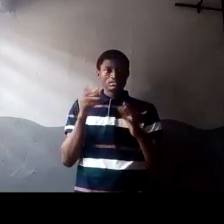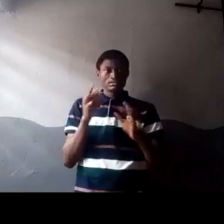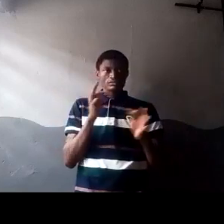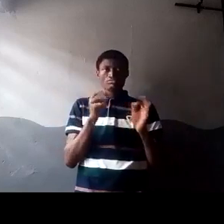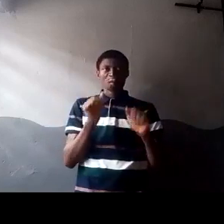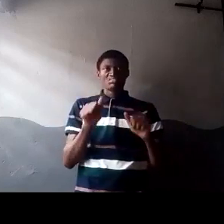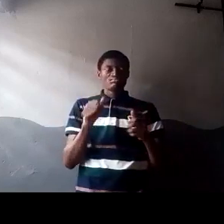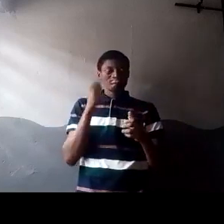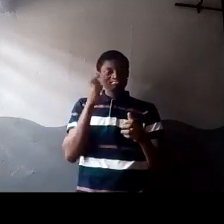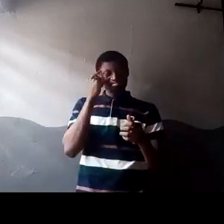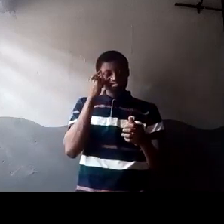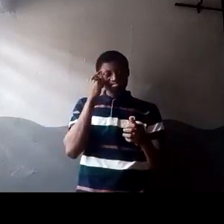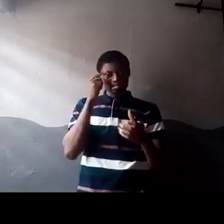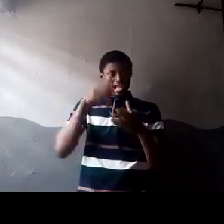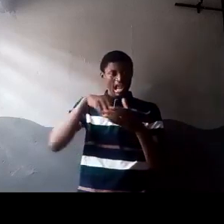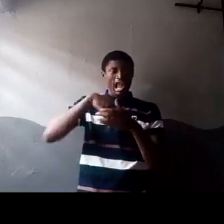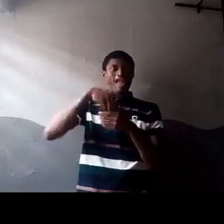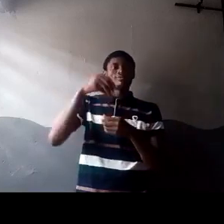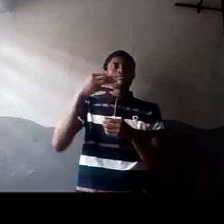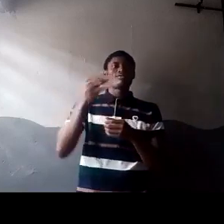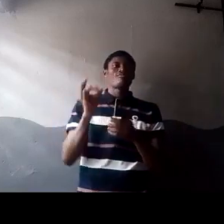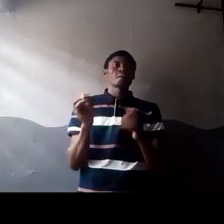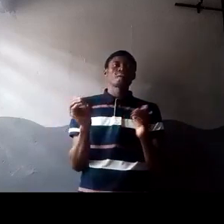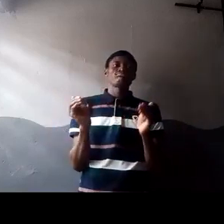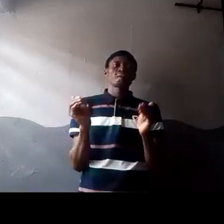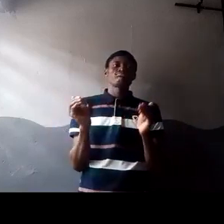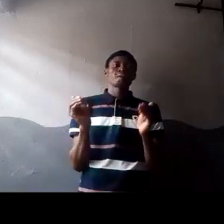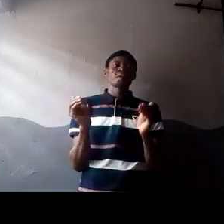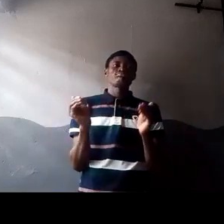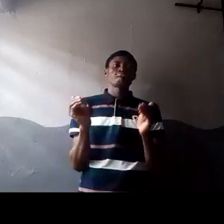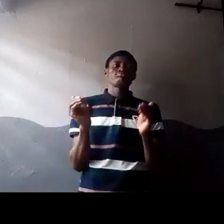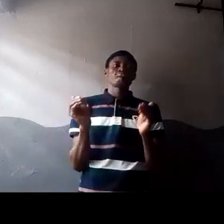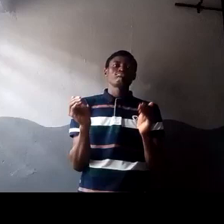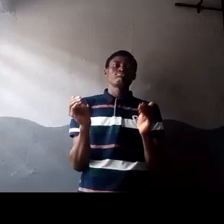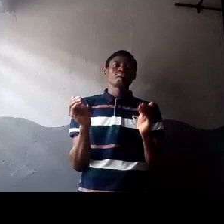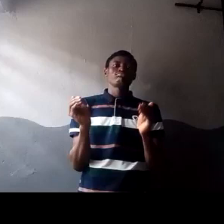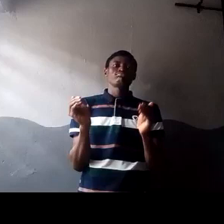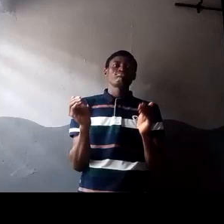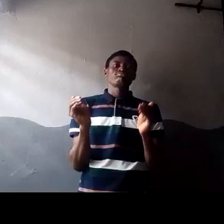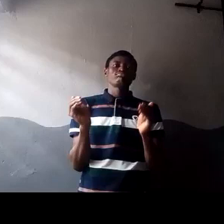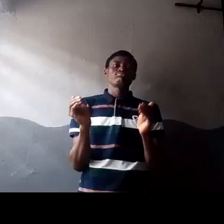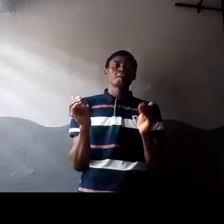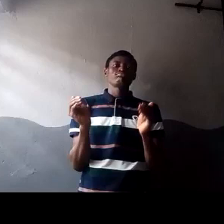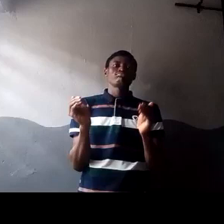of the box, if you can help other people. If you can demonstrate that you helped